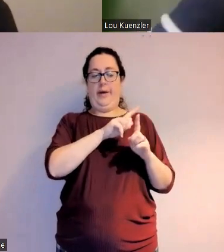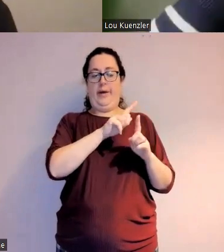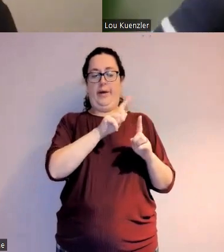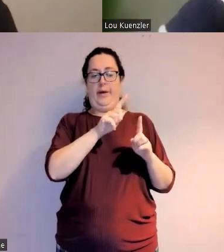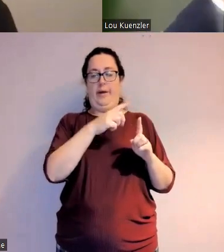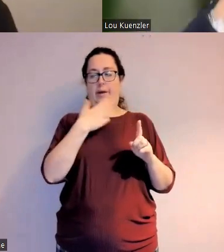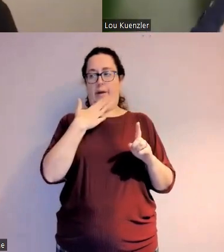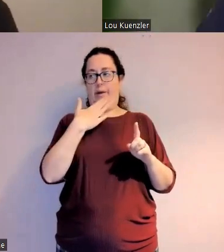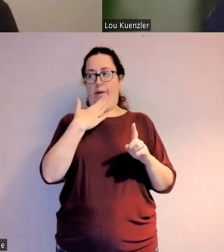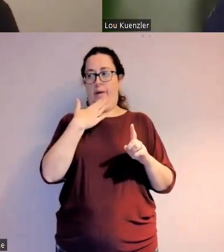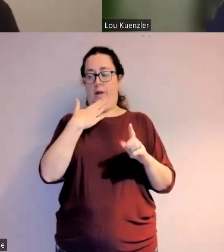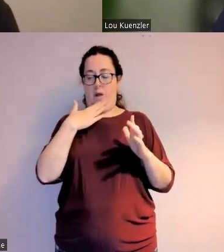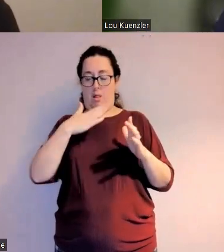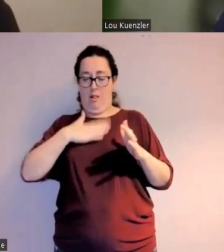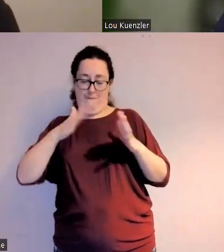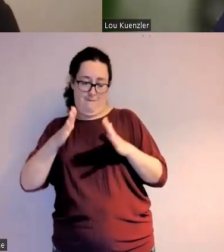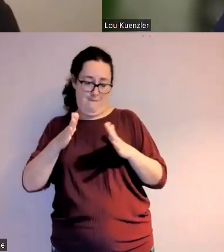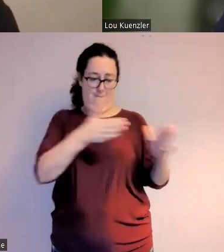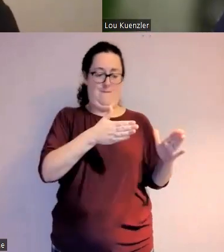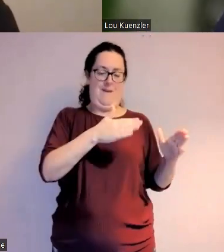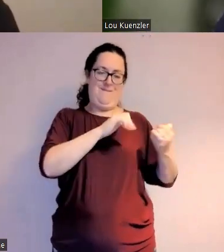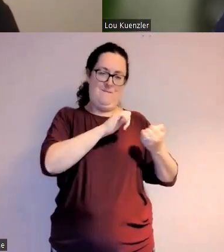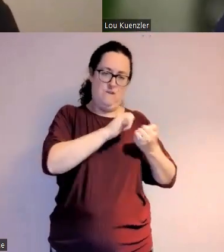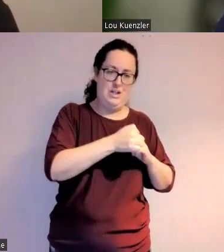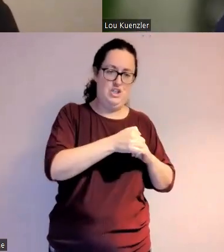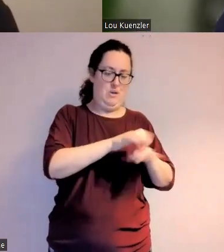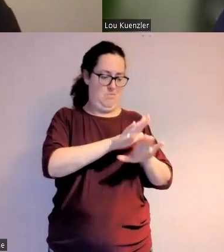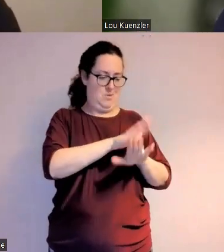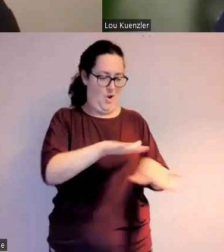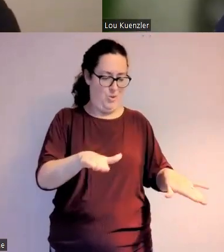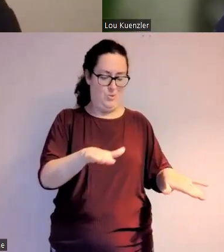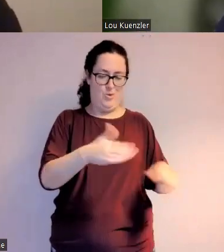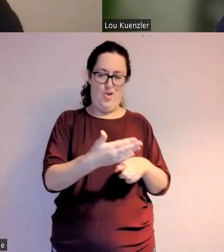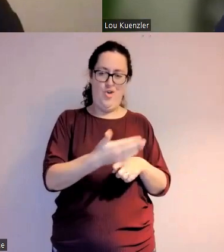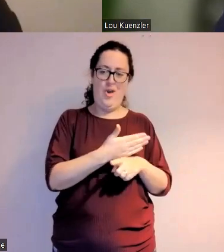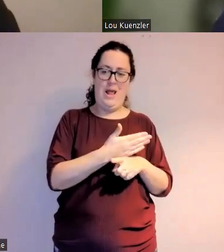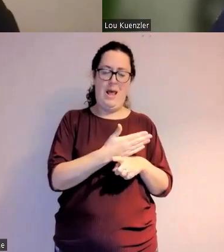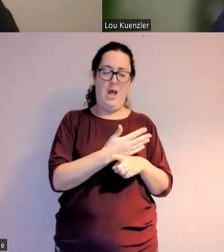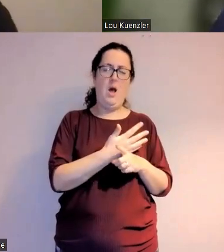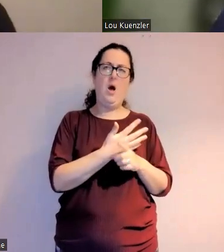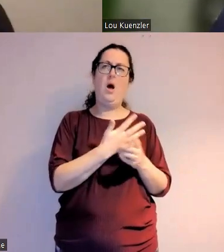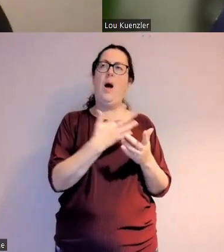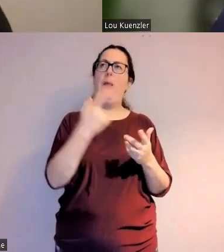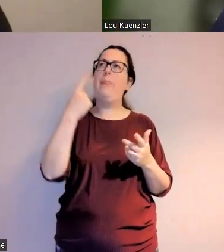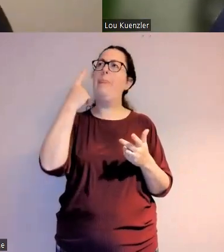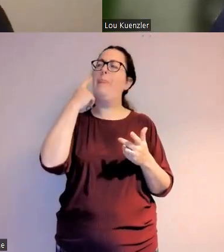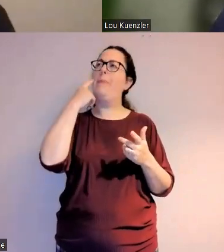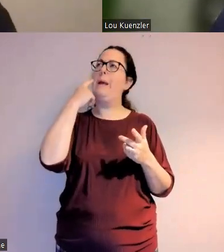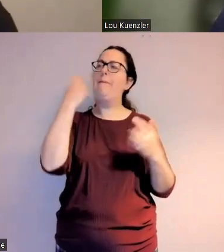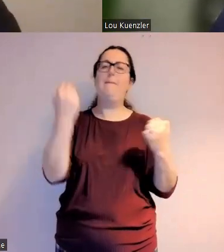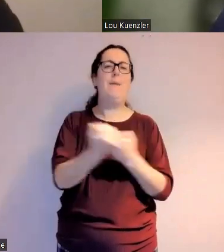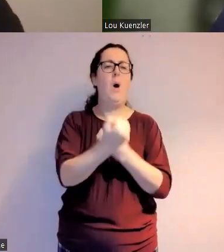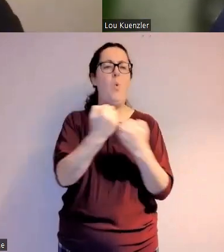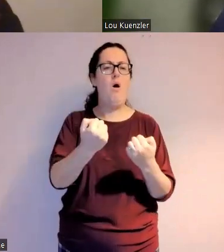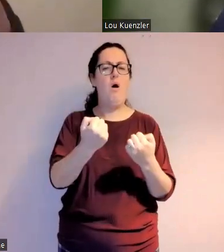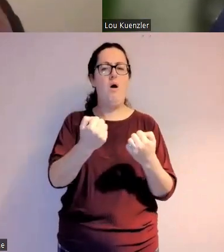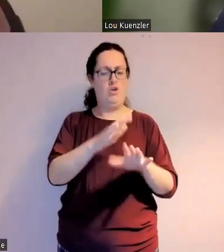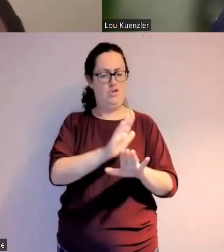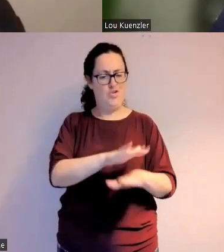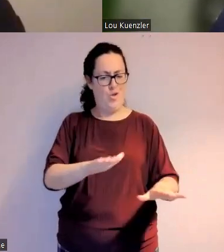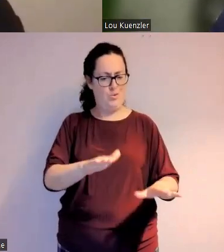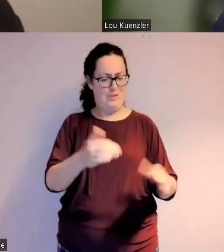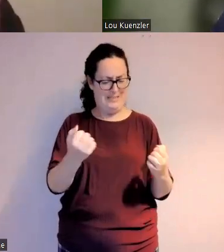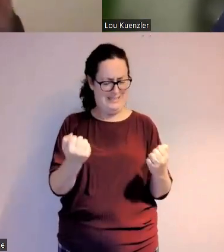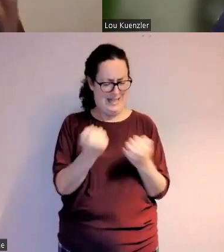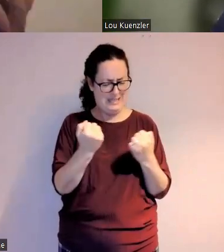pure emotion of friendship and childhood. And that intensity, I think, of childhood, you know, that really